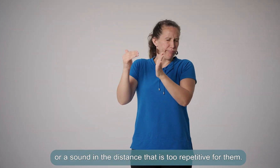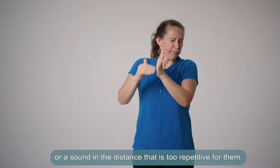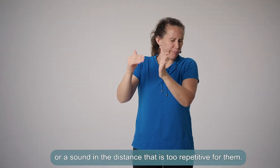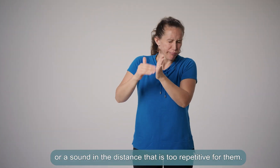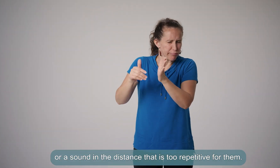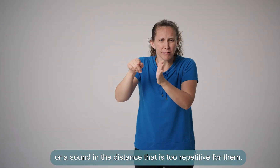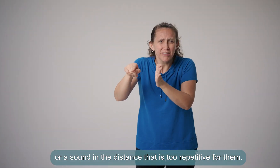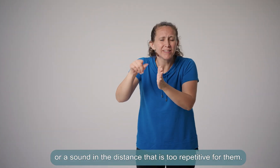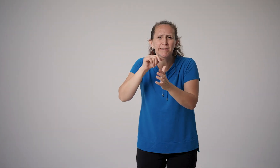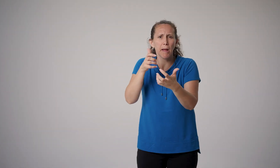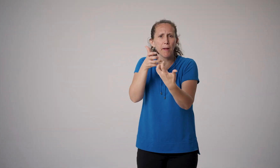repetitive for them.